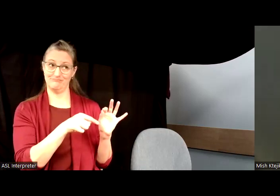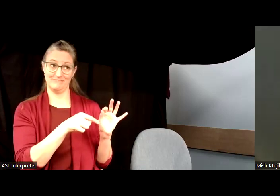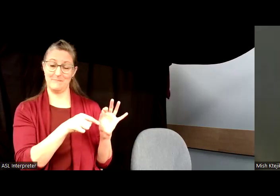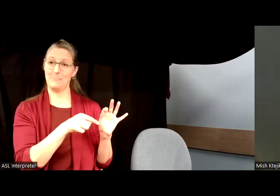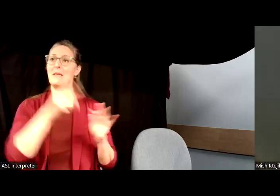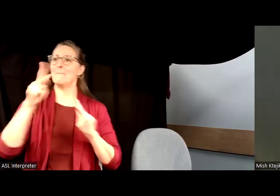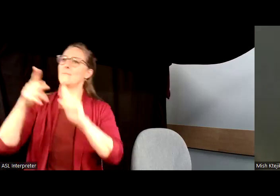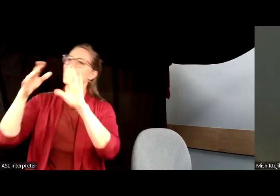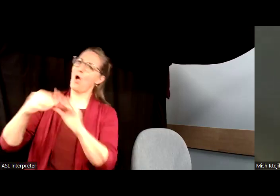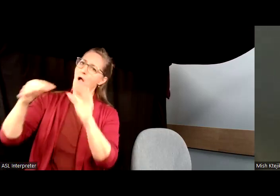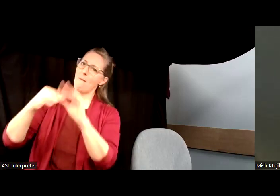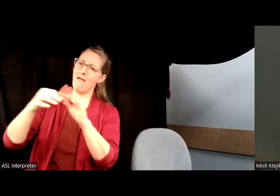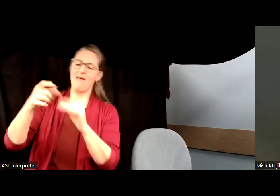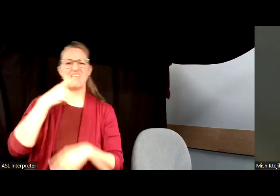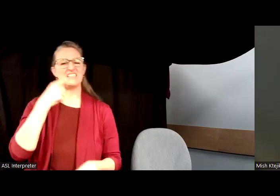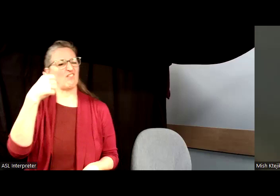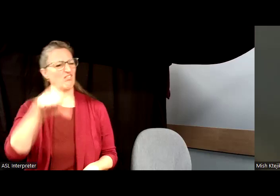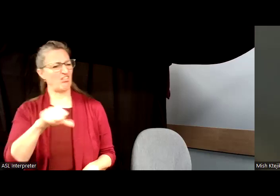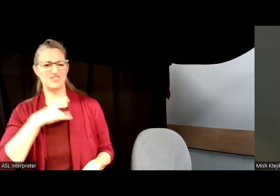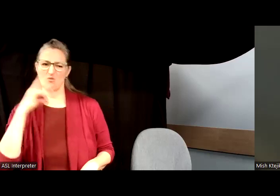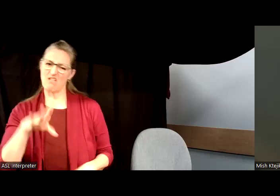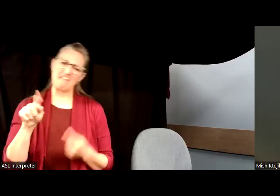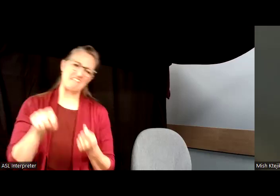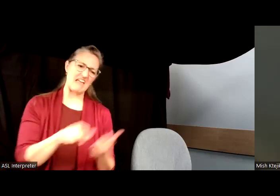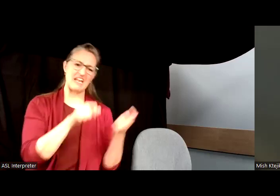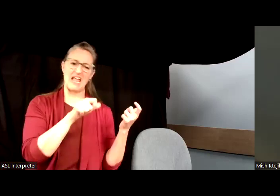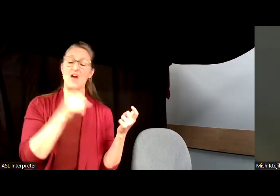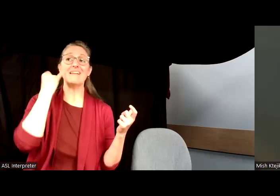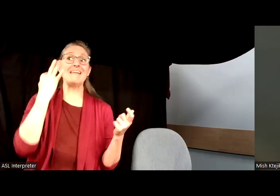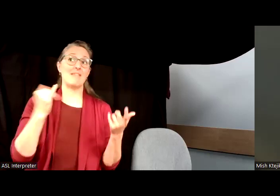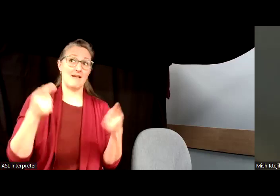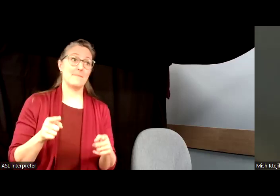people comment and say, we don't like it, take it out, it doesn't do anything,